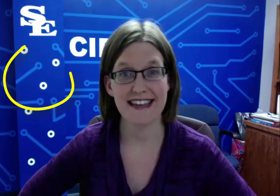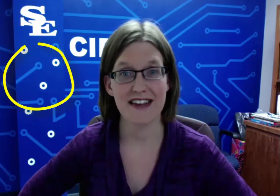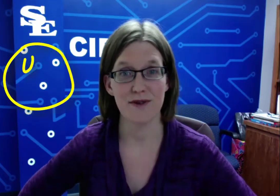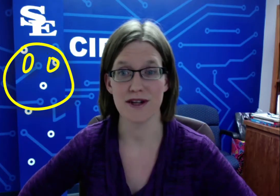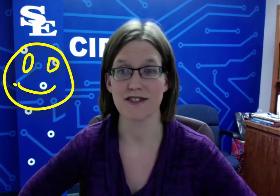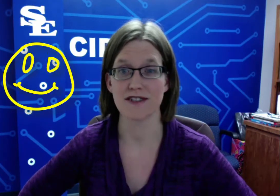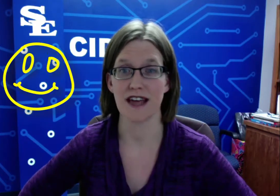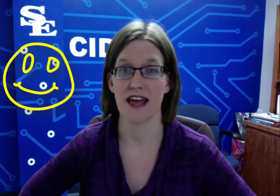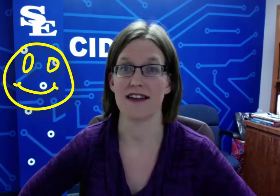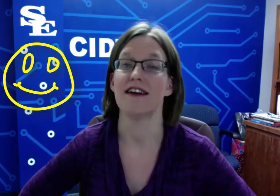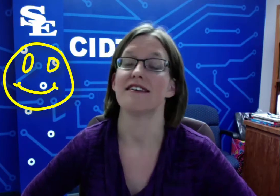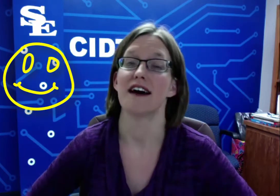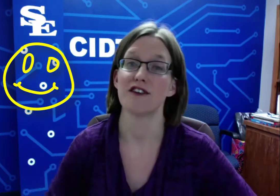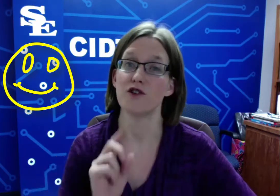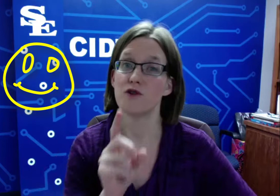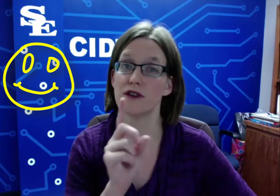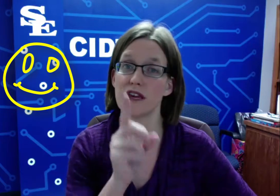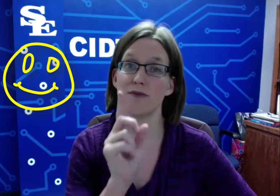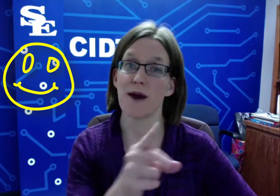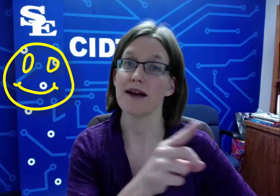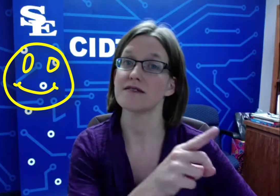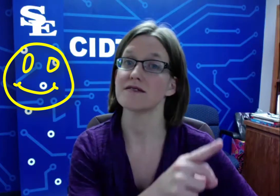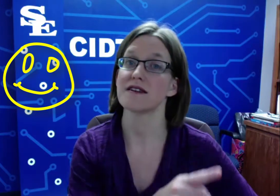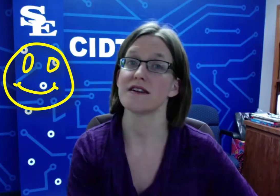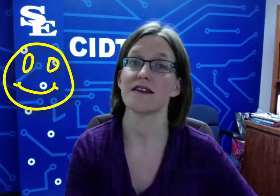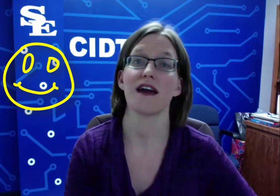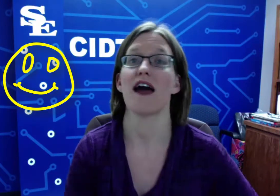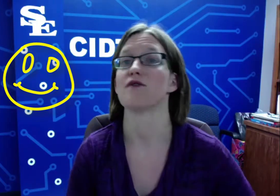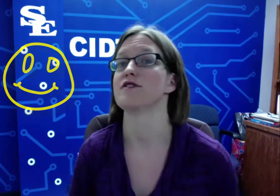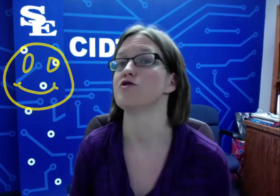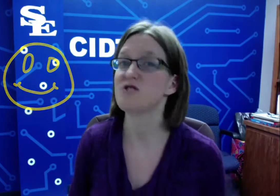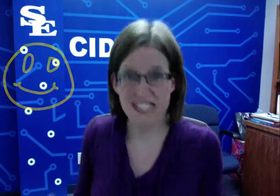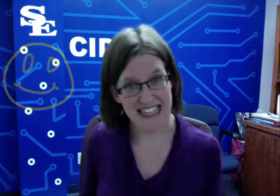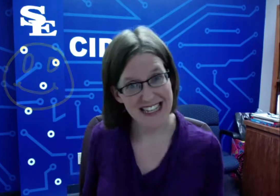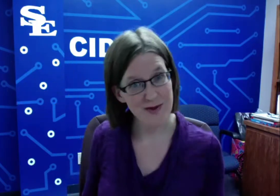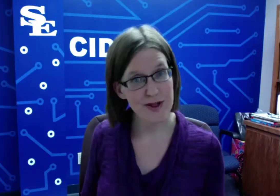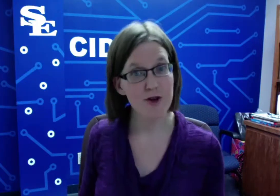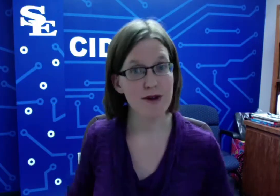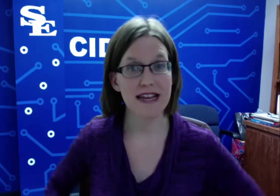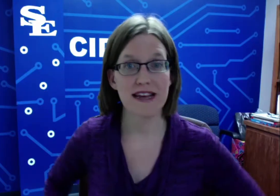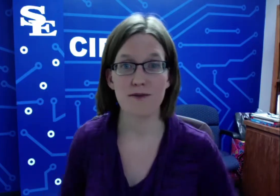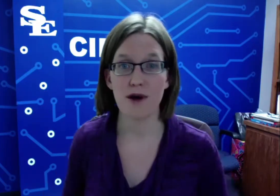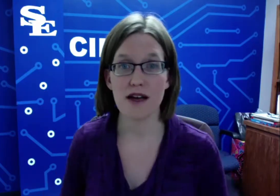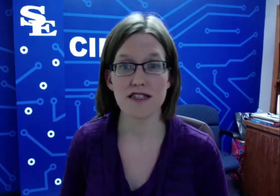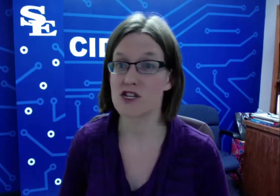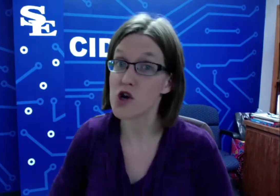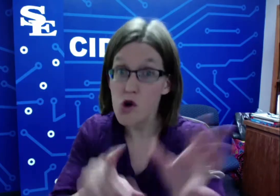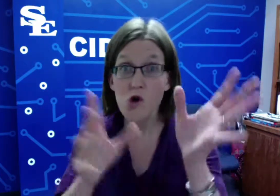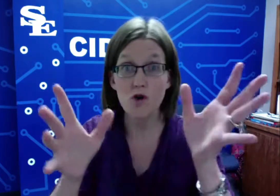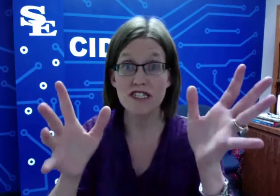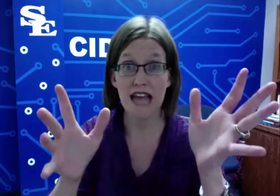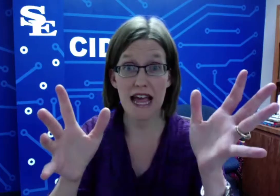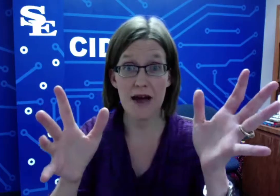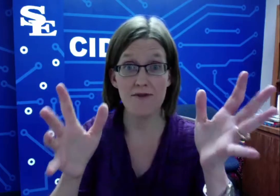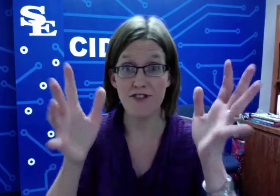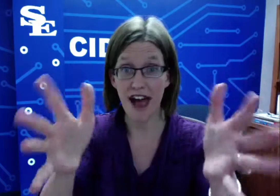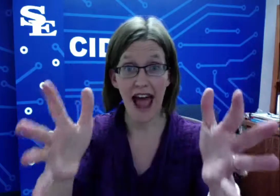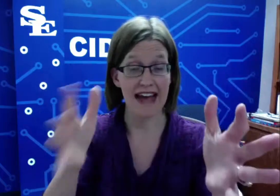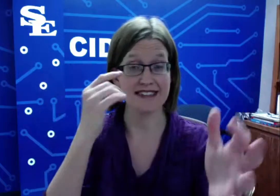10 words are done. Now you keep practicing, and when you see these when you're reading books, you say them fast.